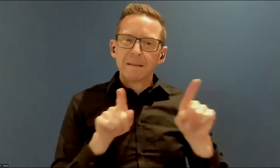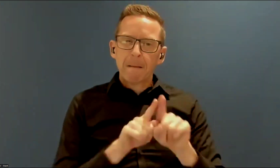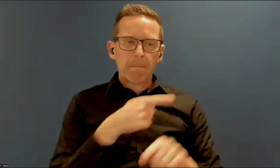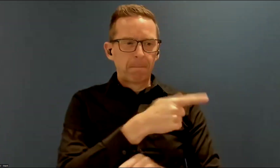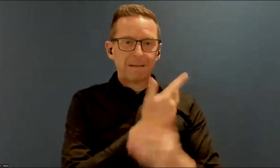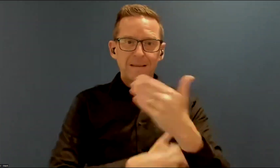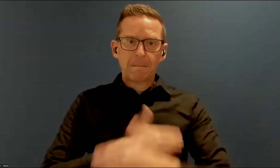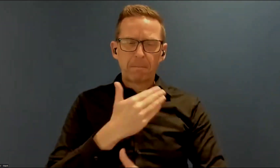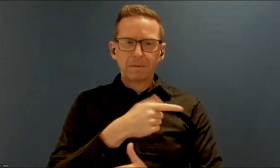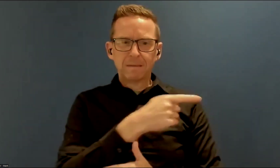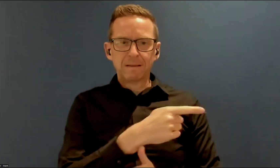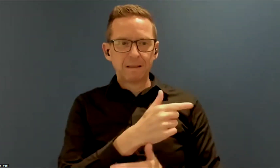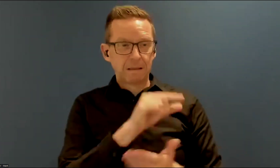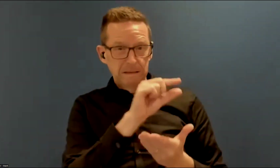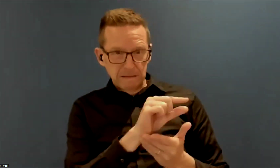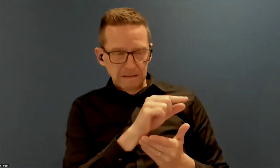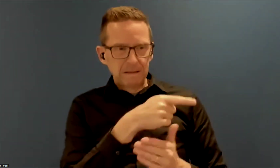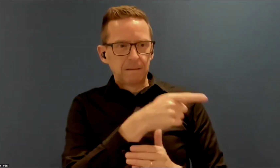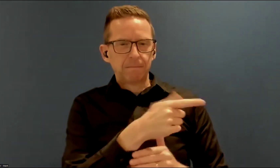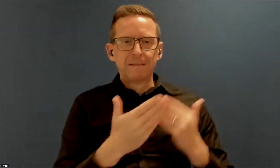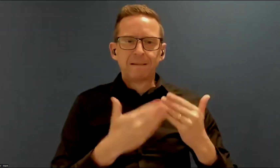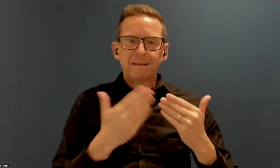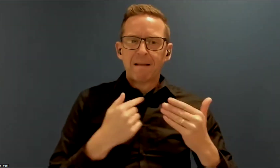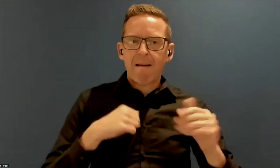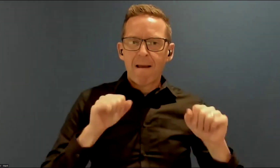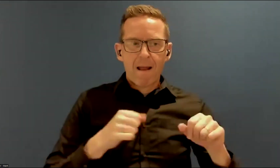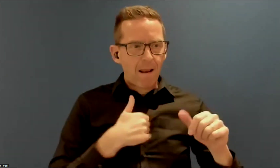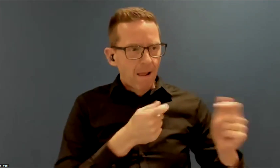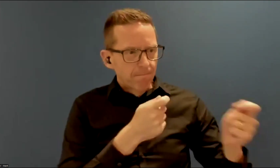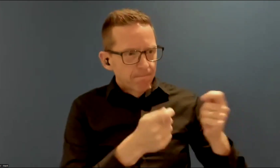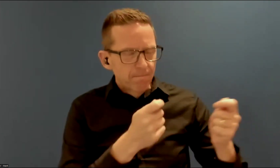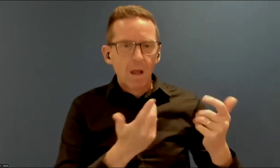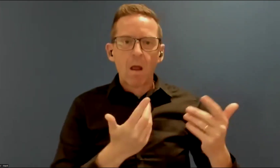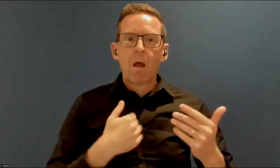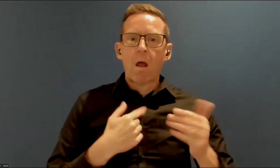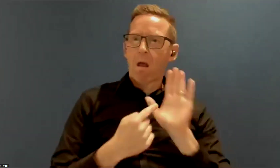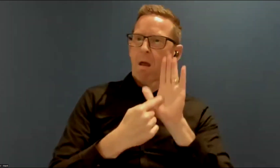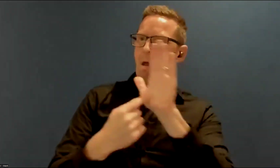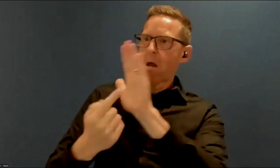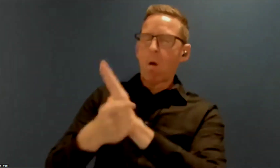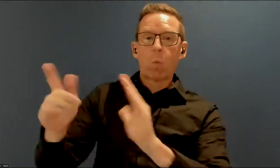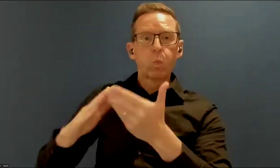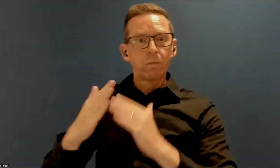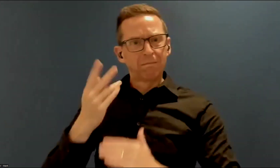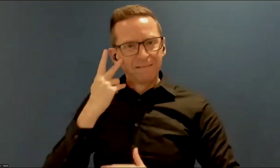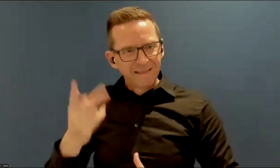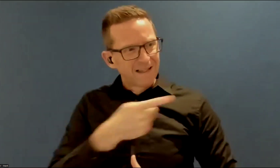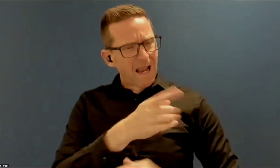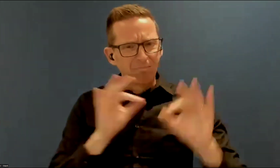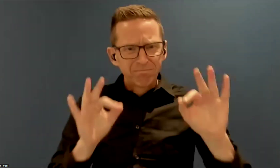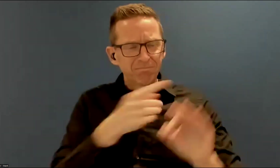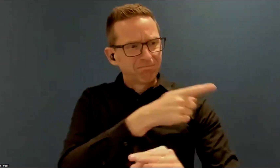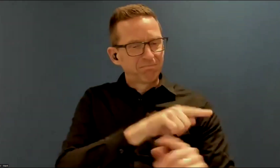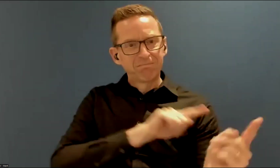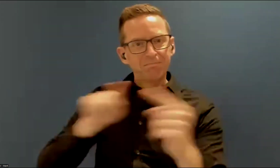sure that we are conveying very positive messages to the community and convince them. When I'm saying easy cases, because